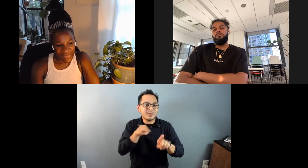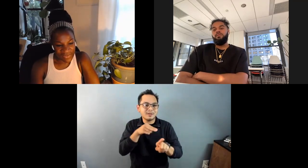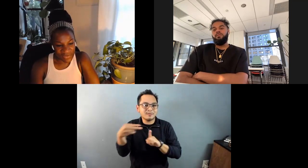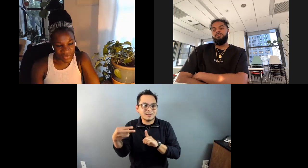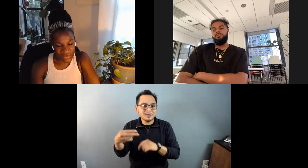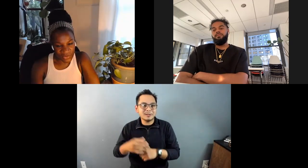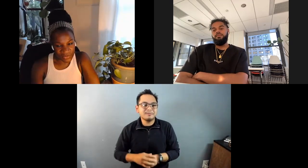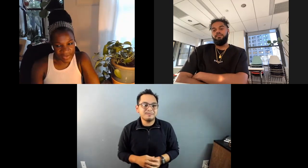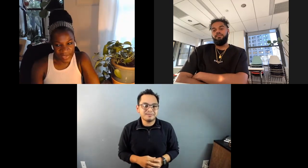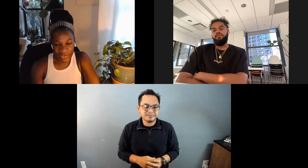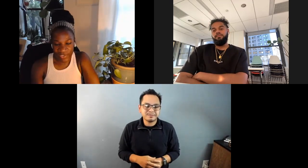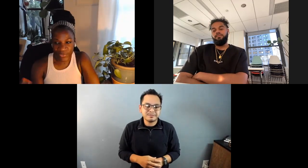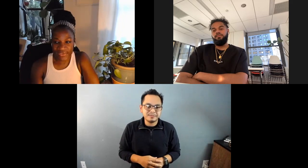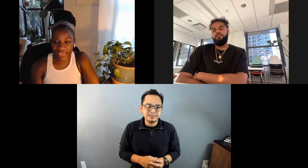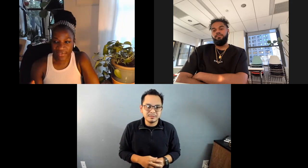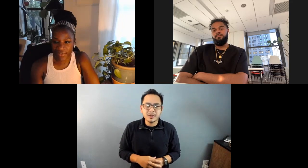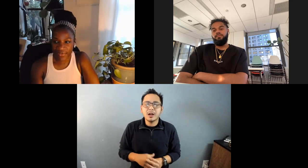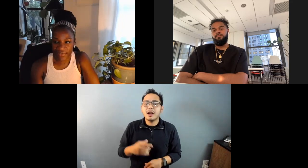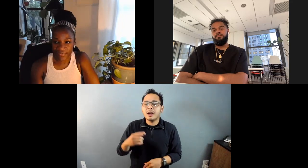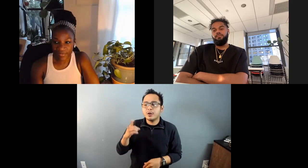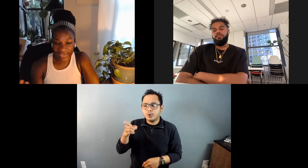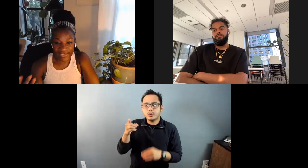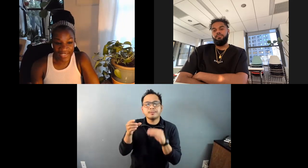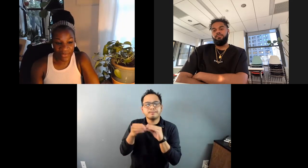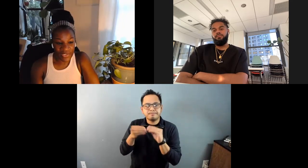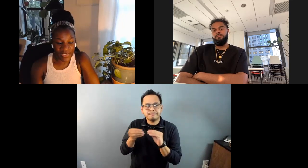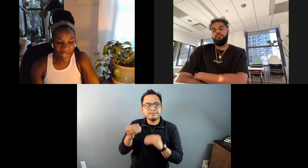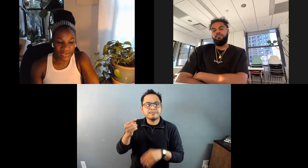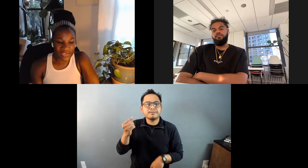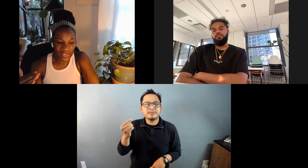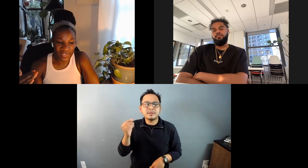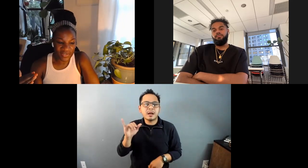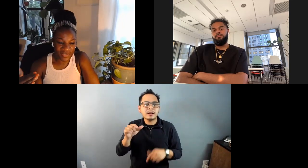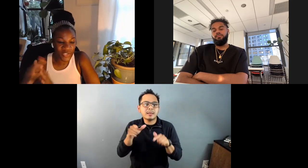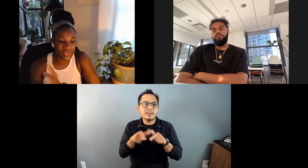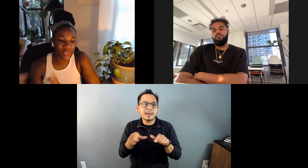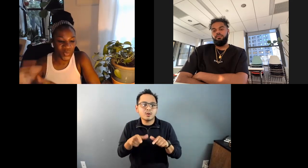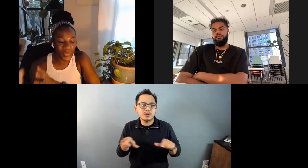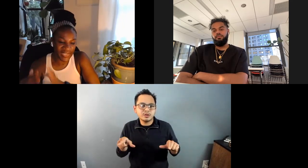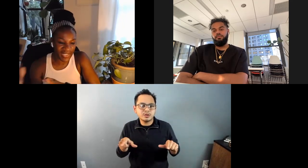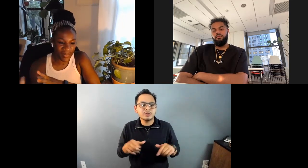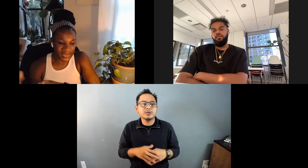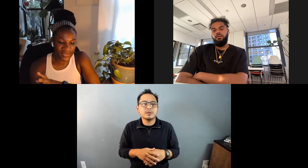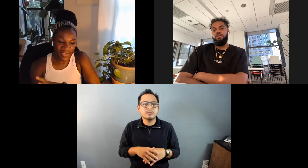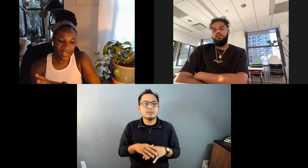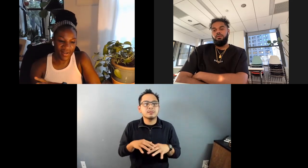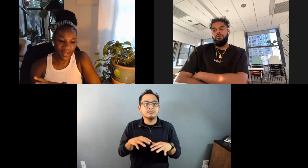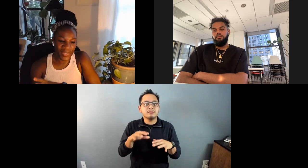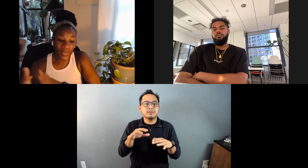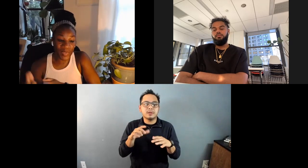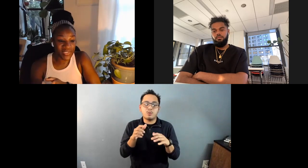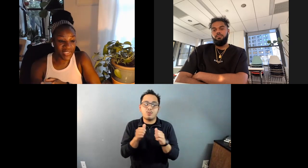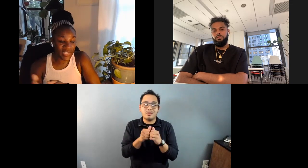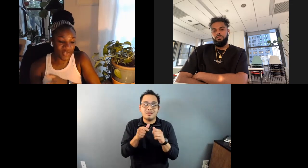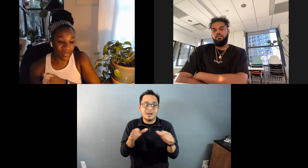it's, yeah, I think that there's all these like bridges that I think connect like through hip hop and then through